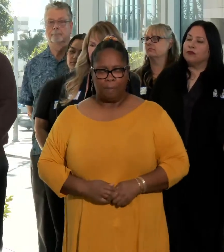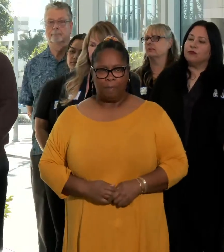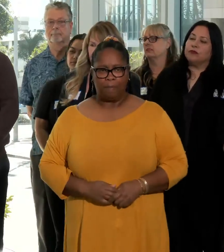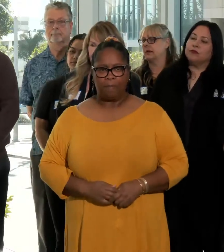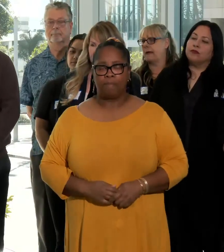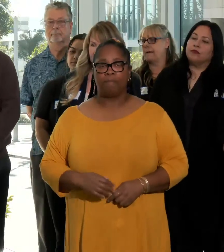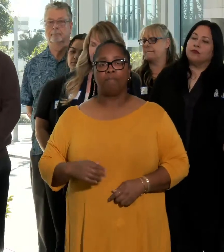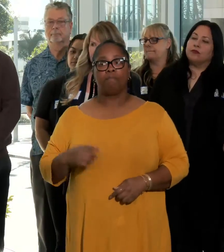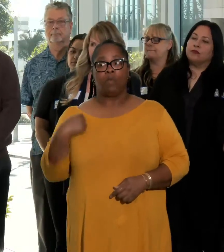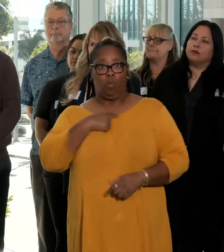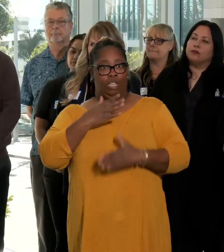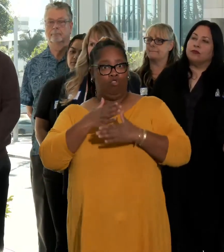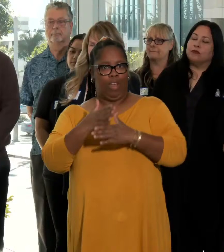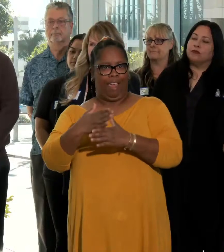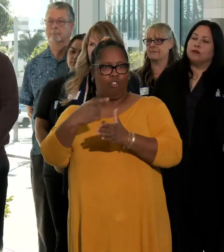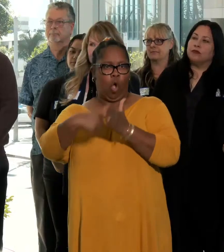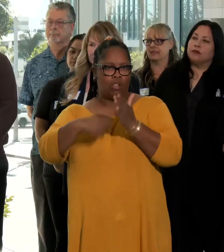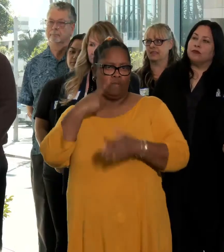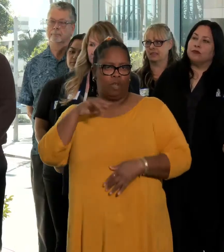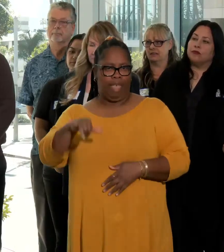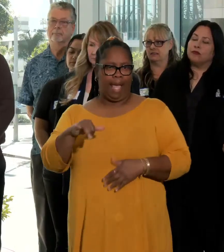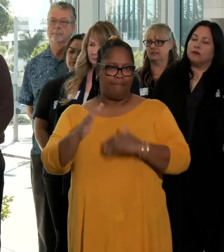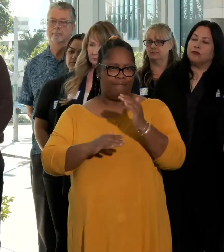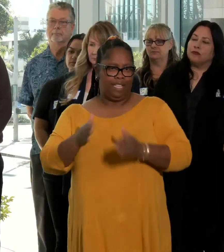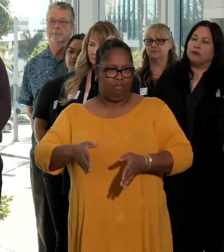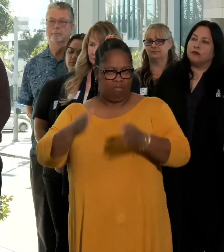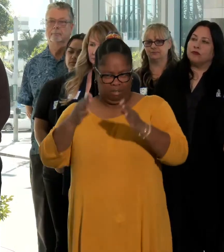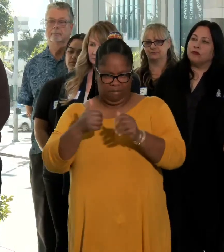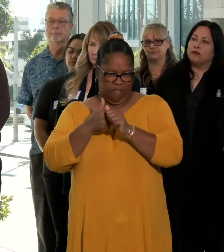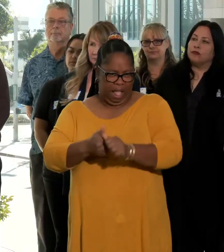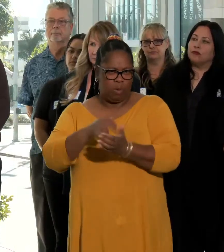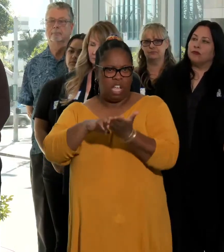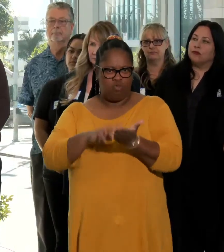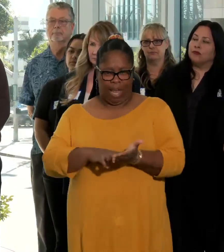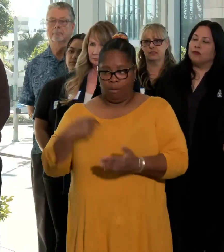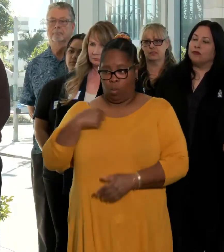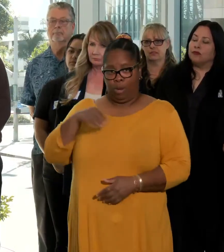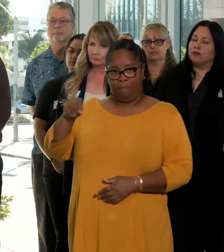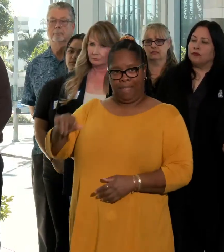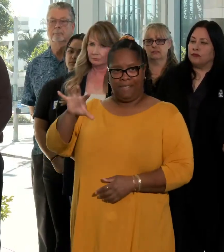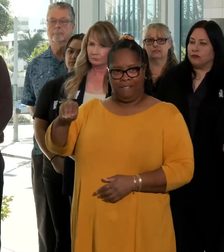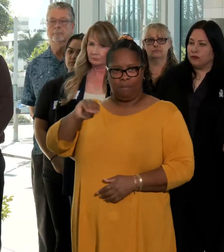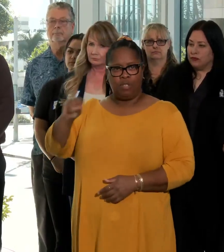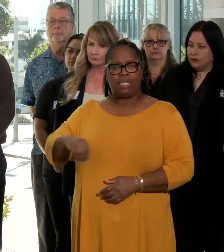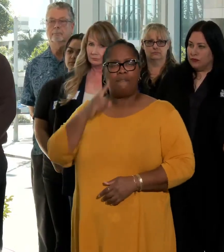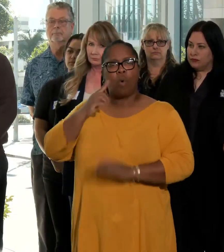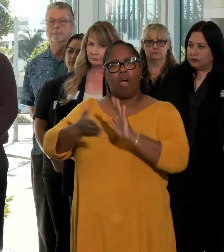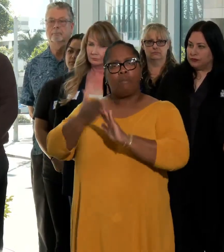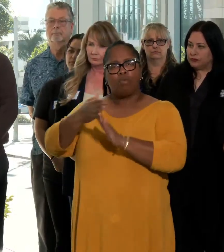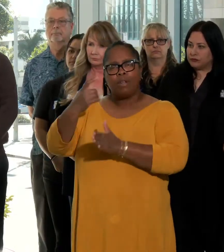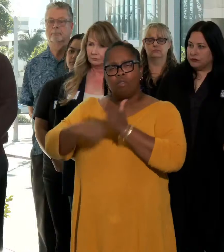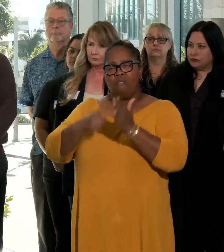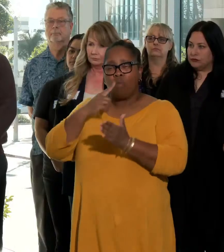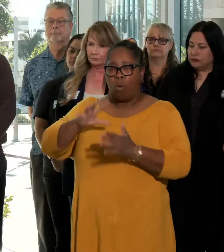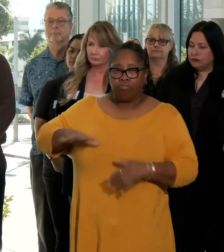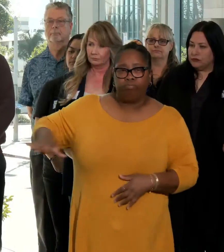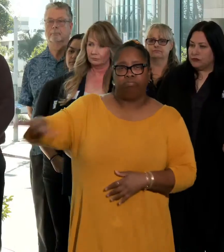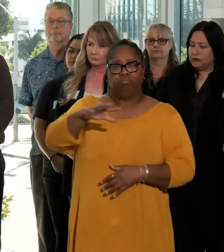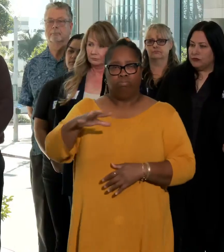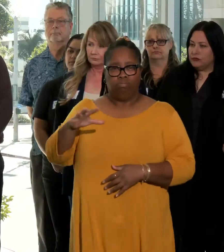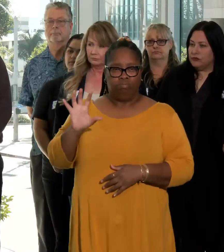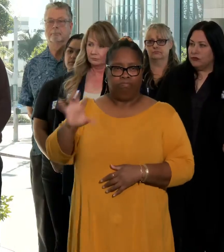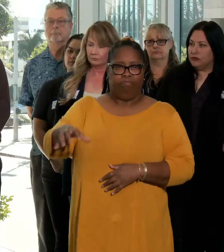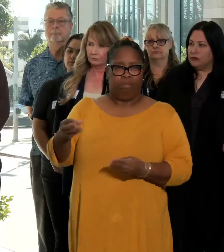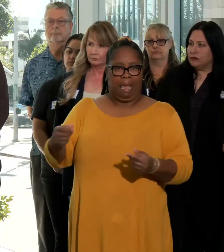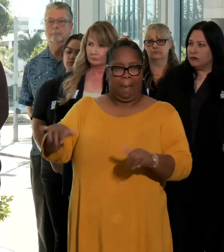We share the costs at the facility. Under the contract, we pay 50% of the operating costs for the entire campus, and